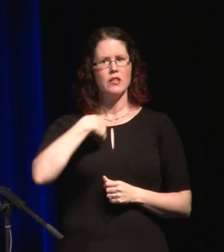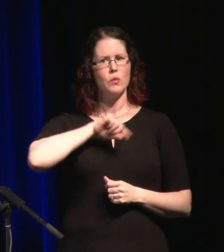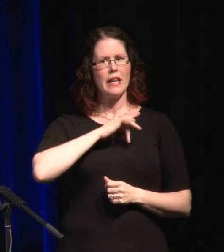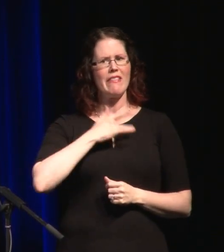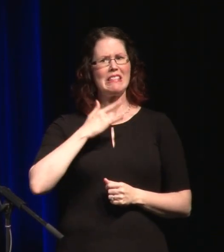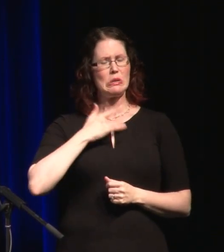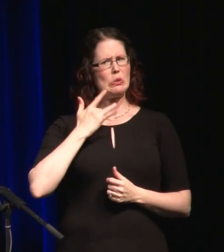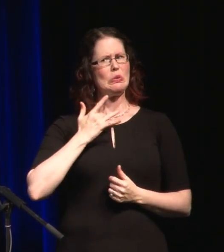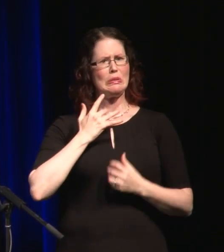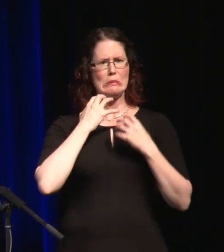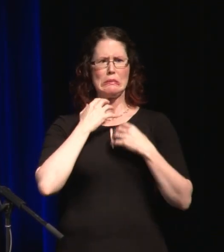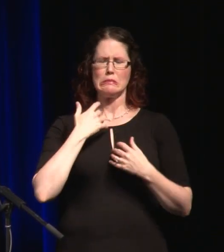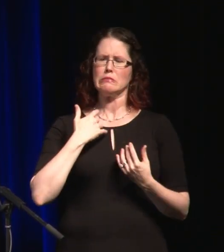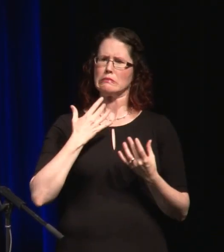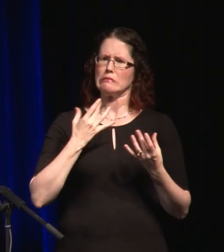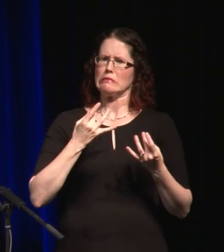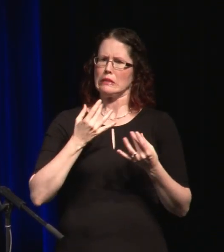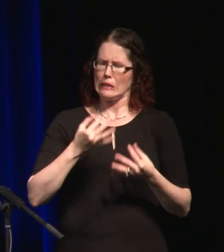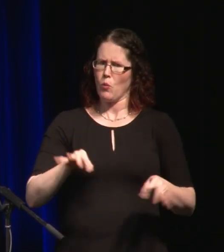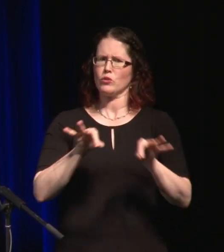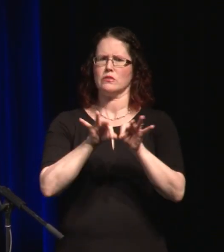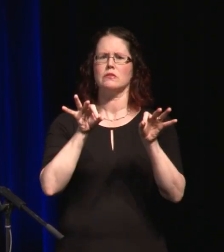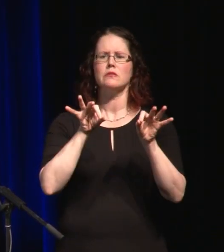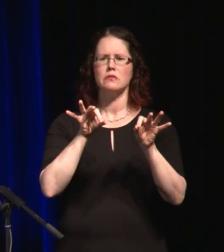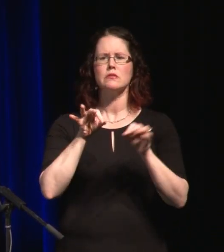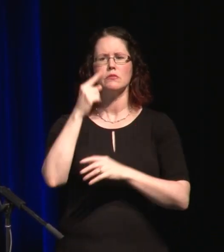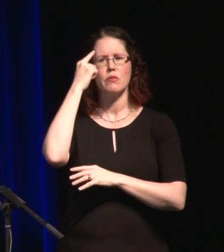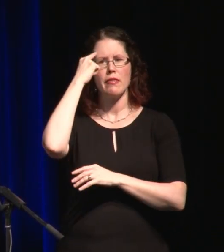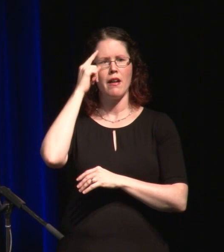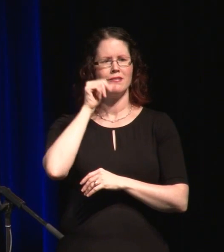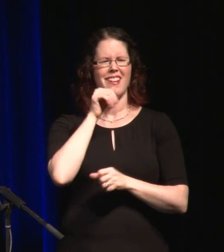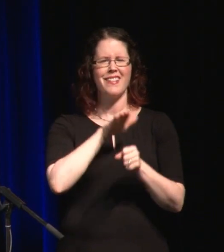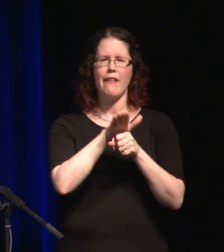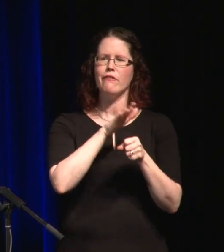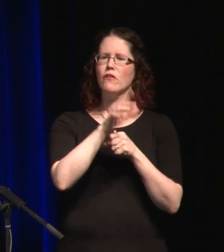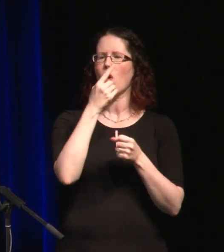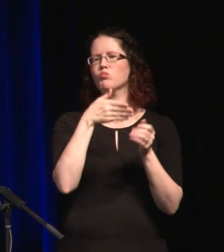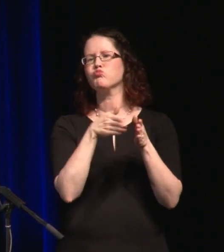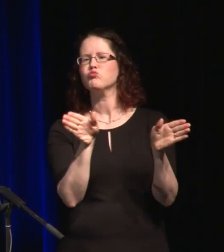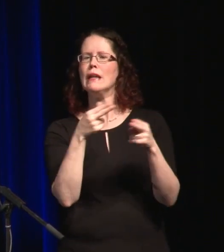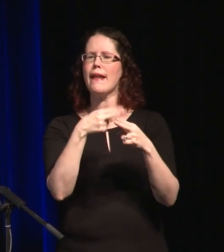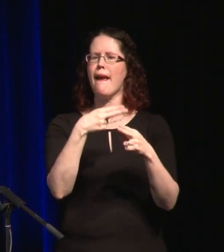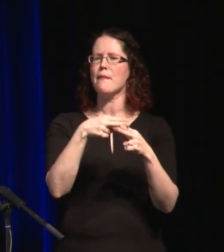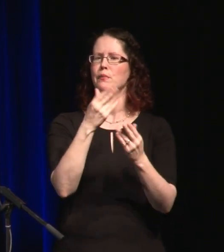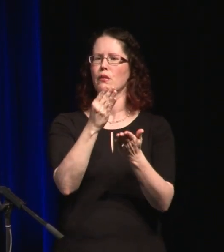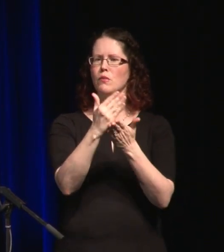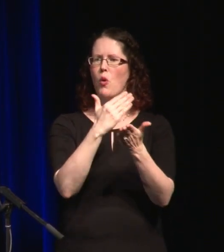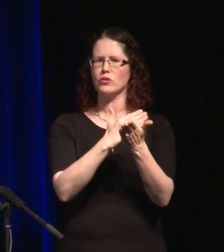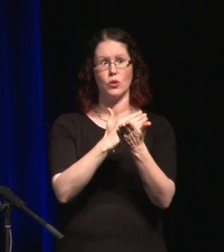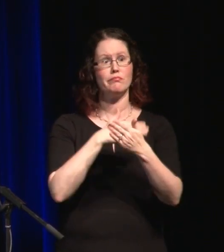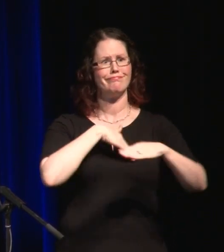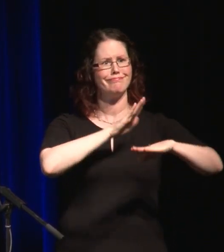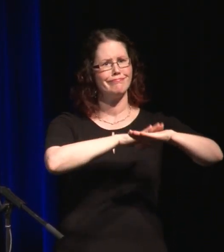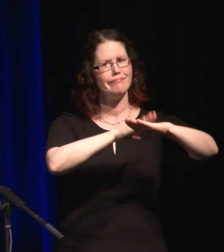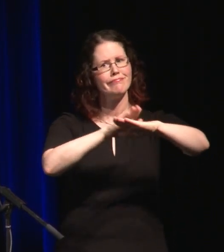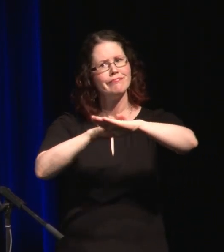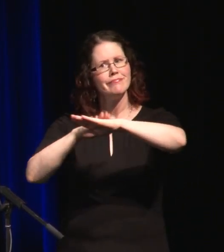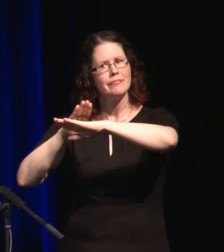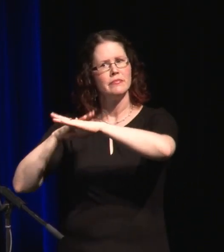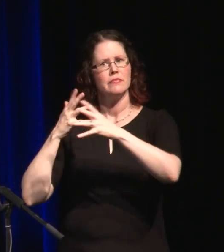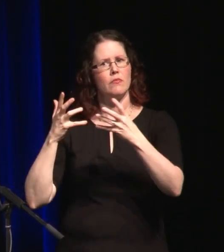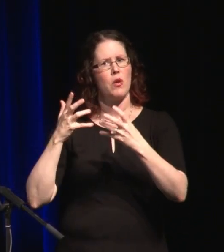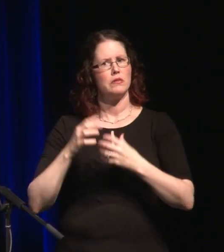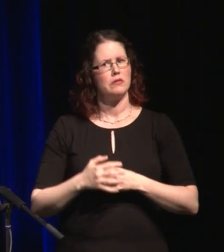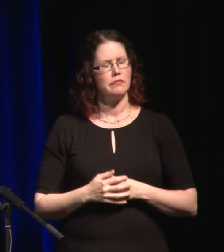after all we had heard and read, we felt we had no choice but to sound an alarm. We had to alert